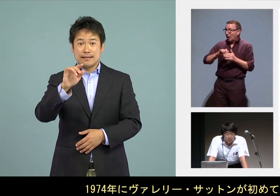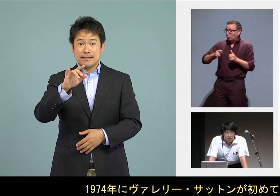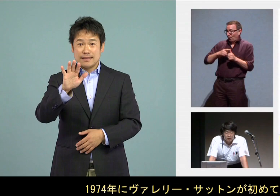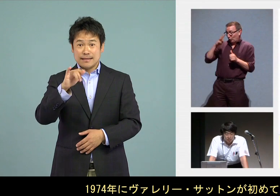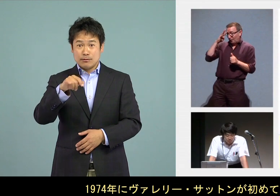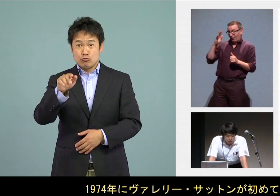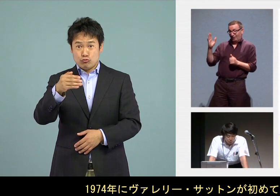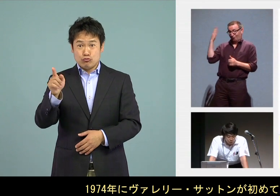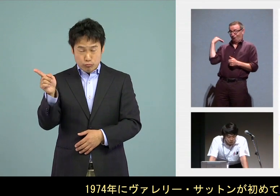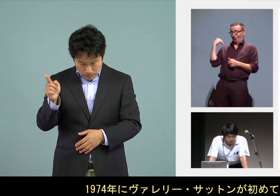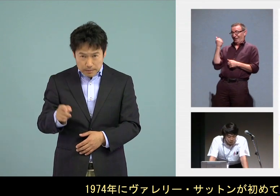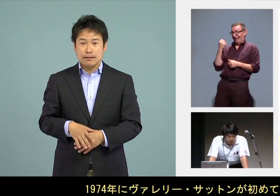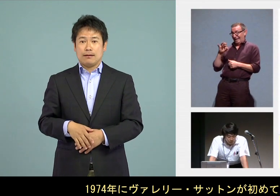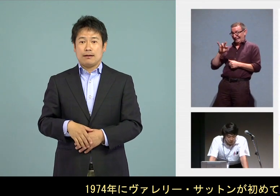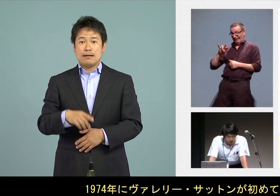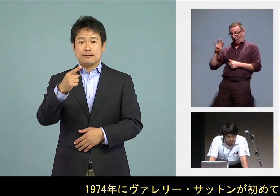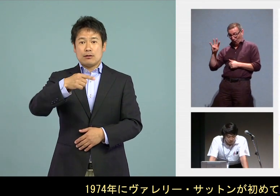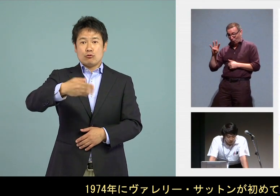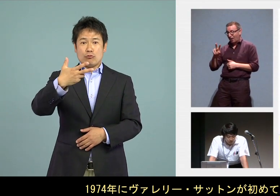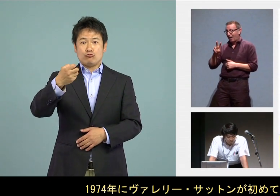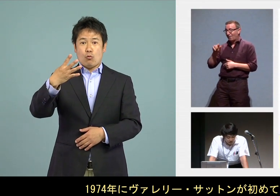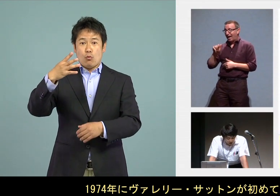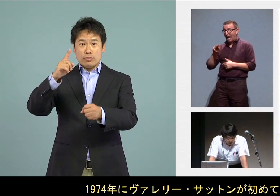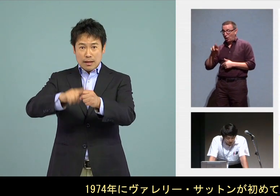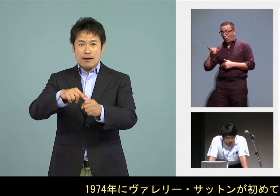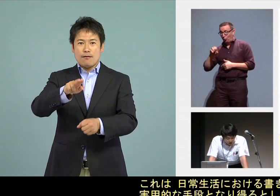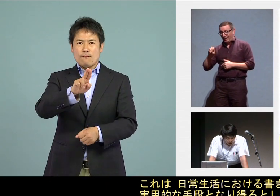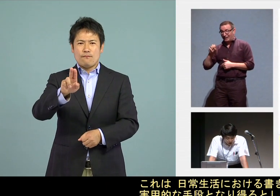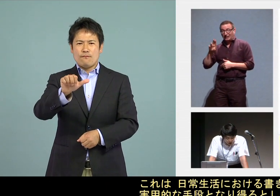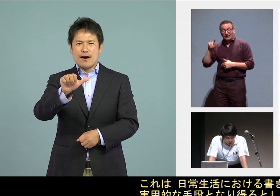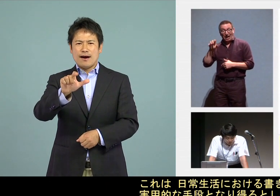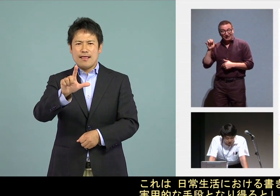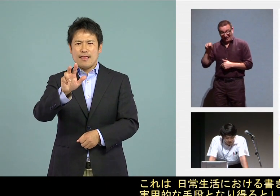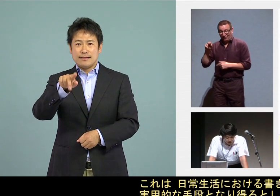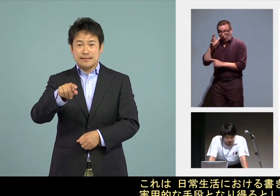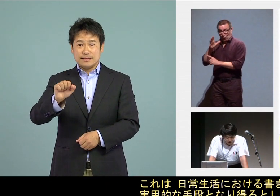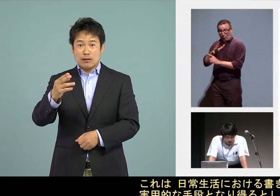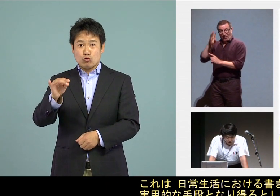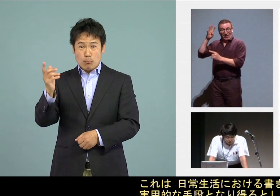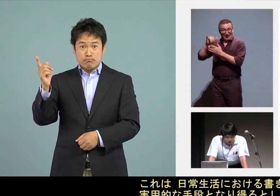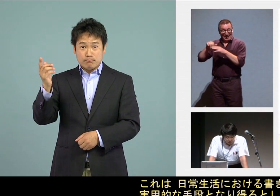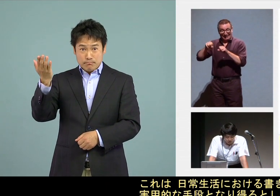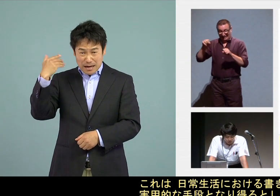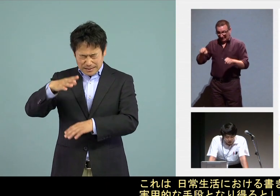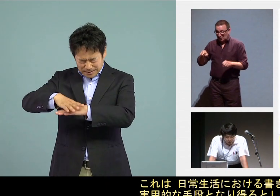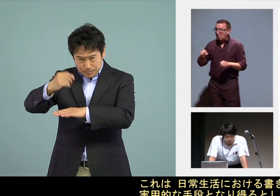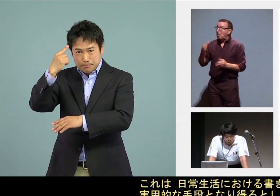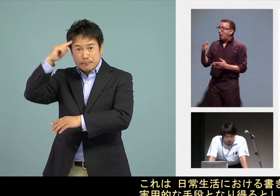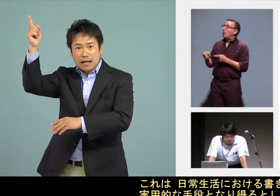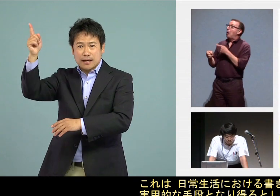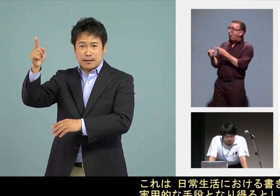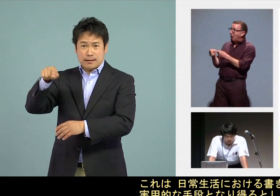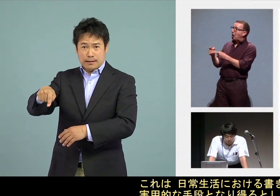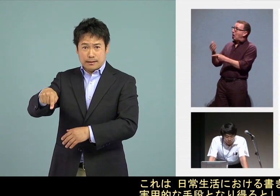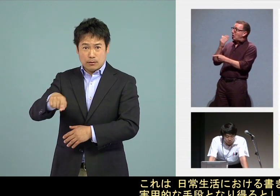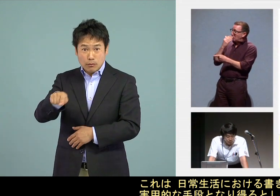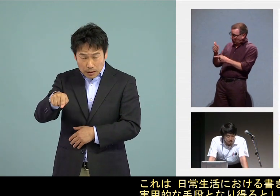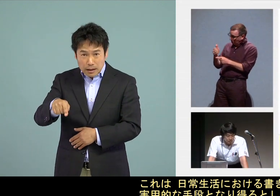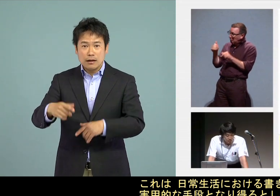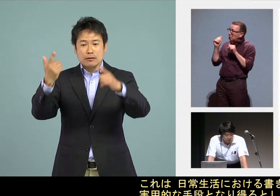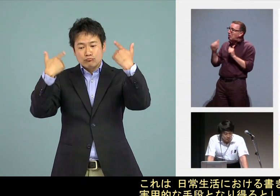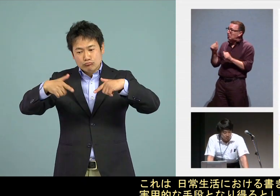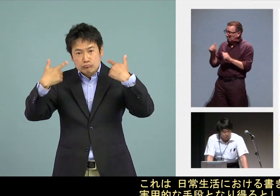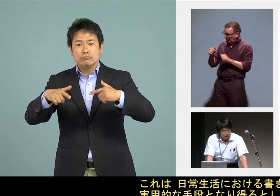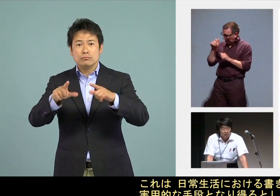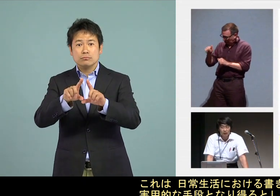in 1974 by Valerie Sutton, presents itself as a viable option in order to